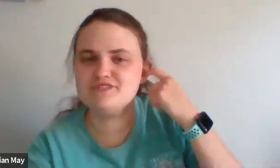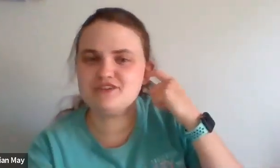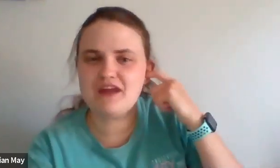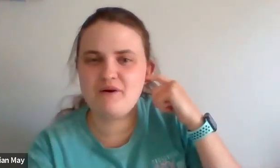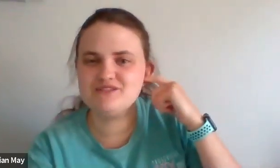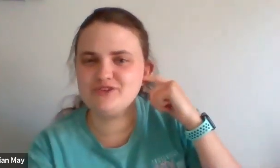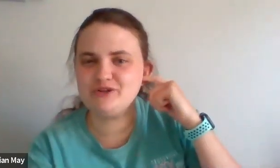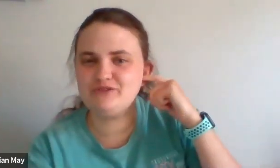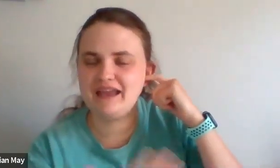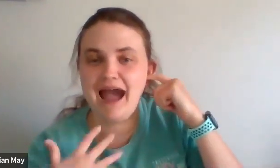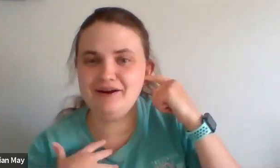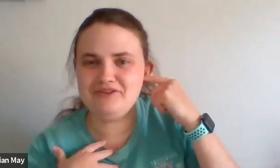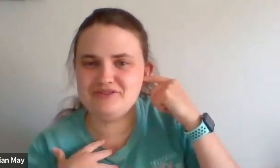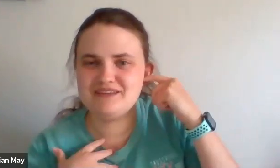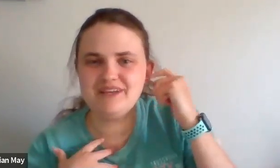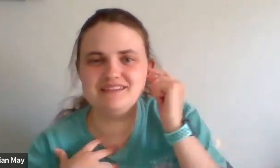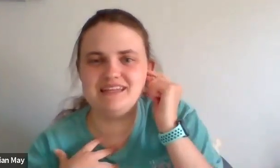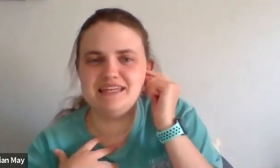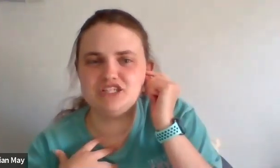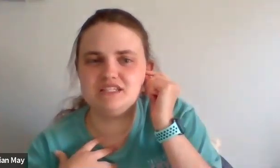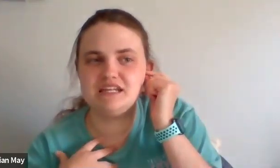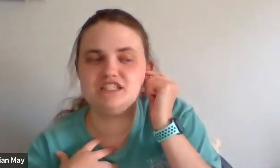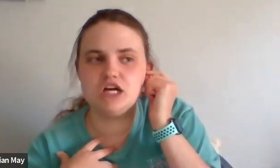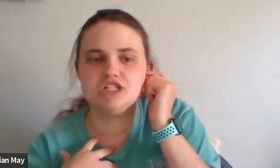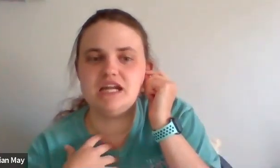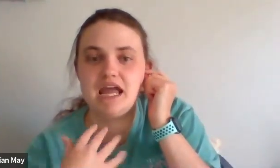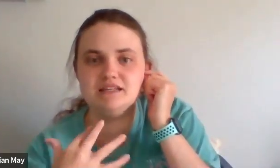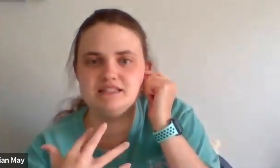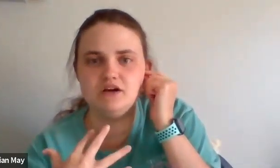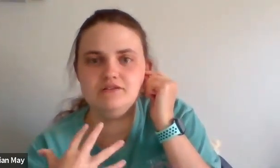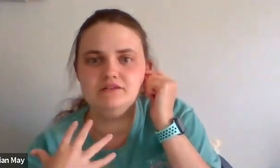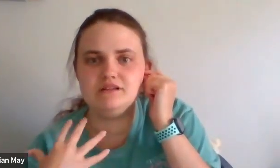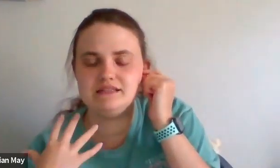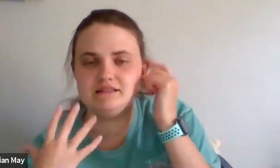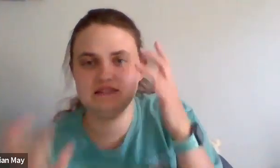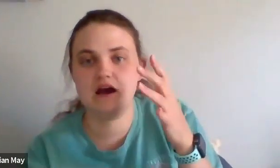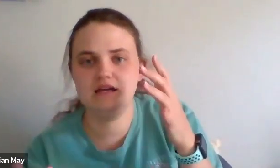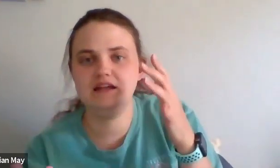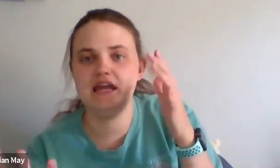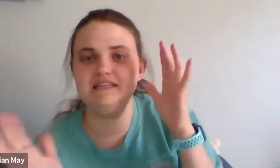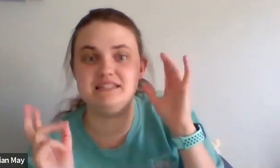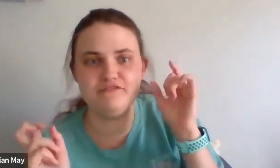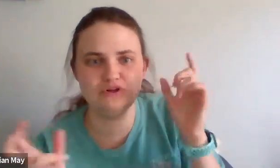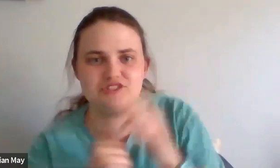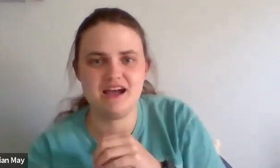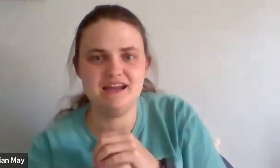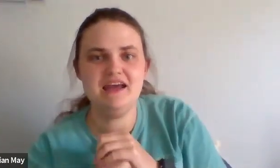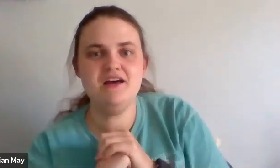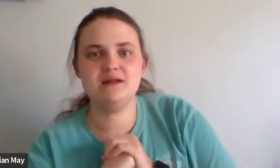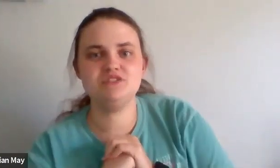still not always for, like, I don't use it because it's such an ASL, like, sign, like a deaf culture sign, that I'm just